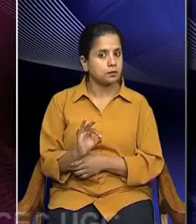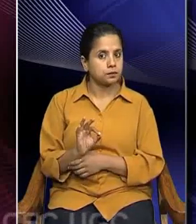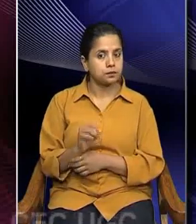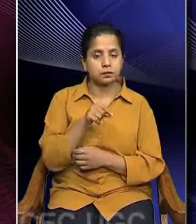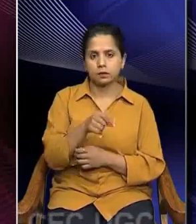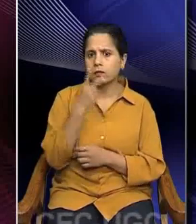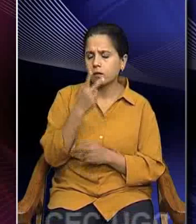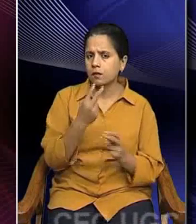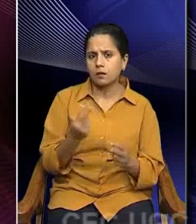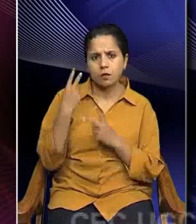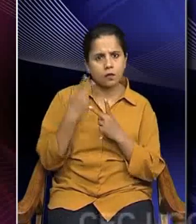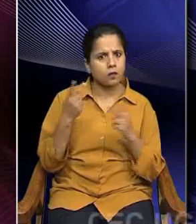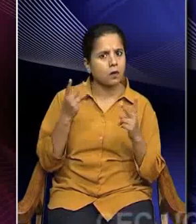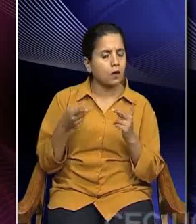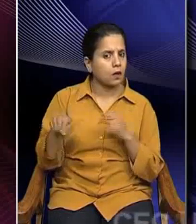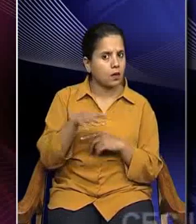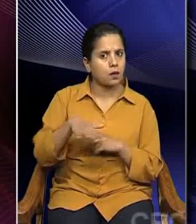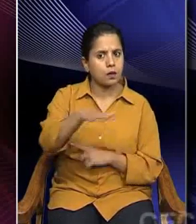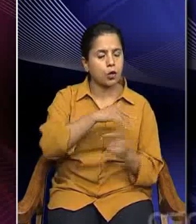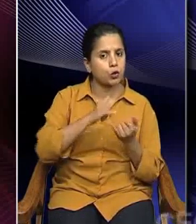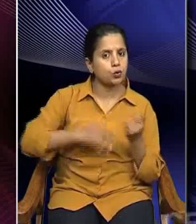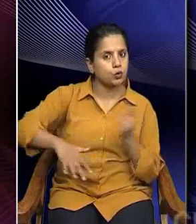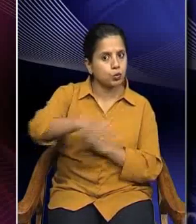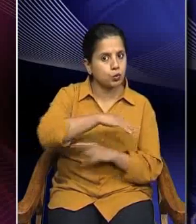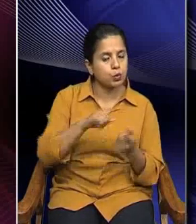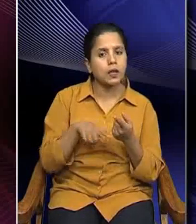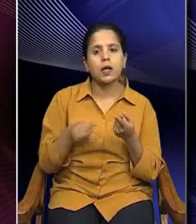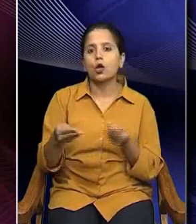much reflected with the prevailing social,